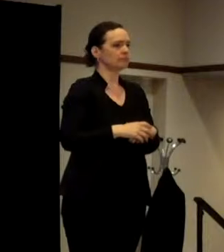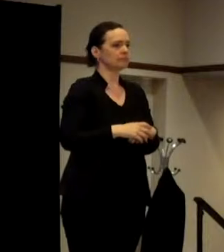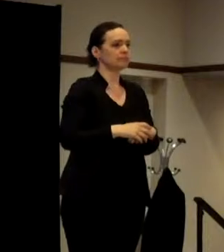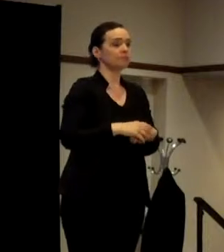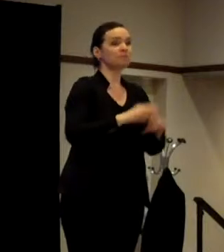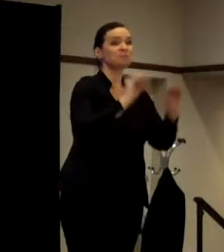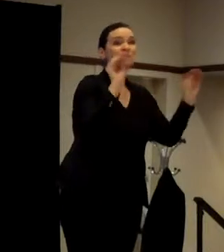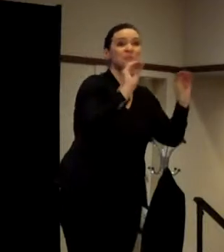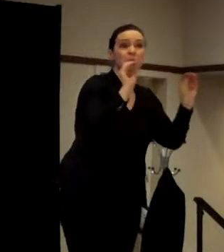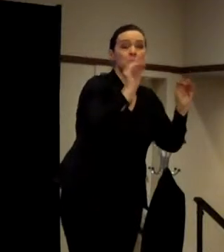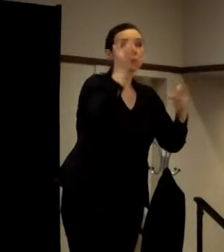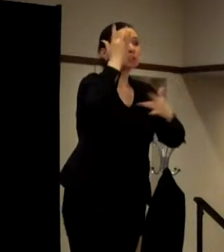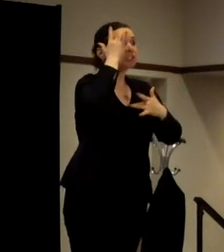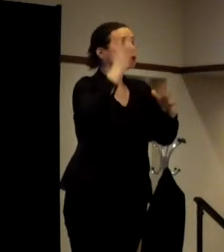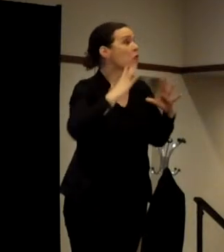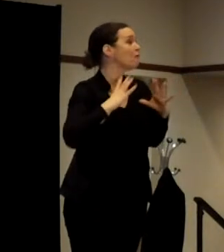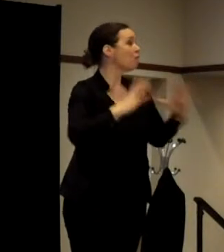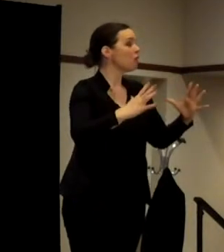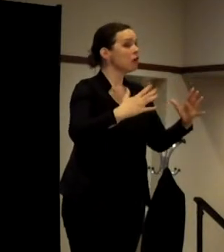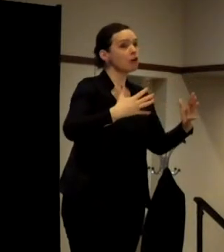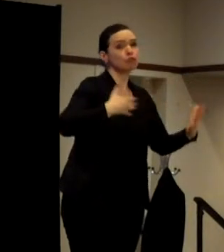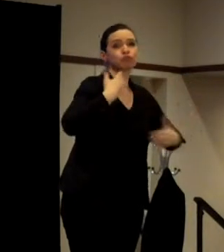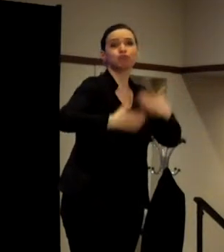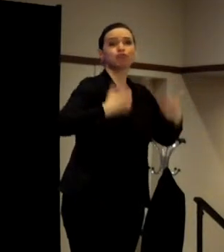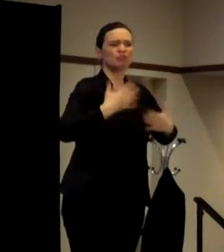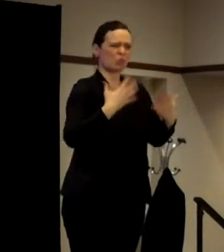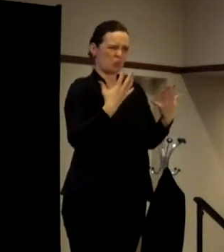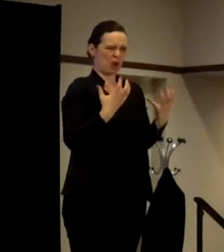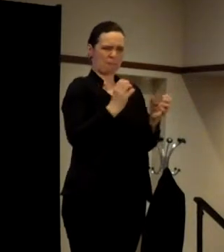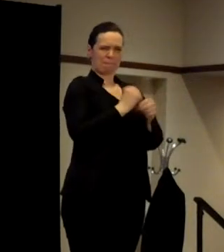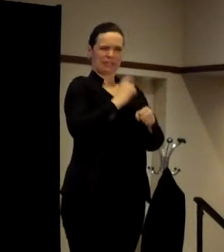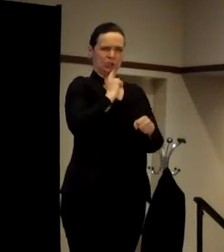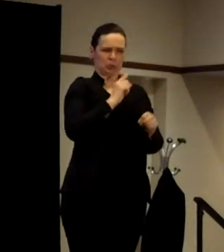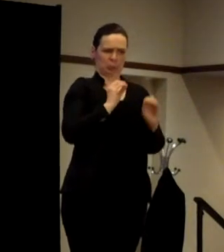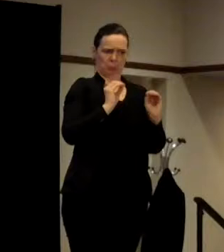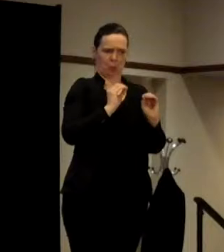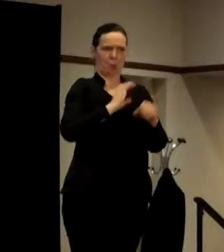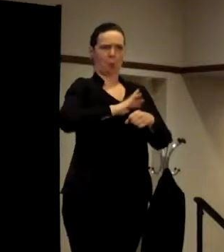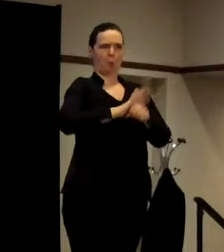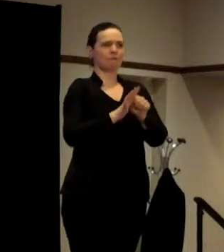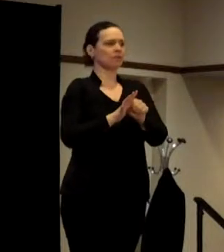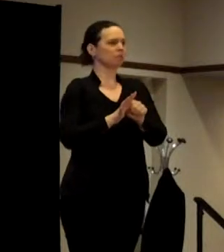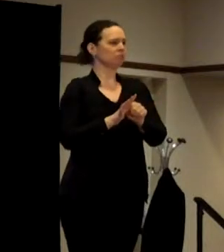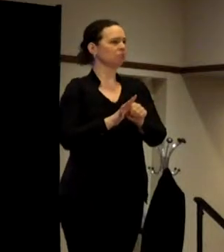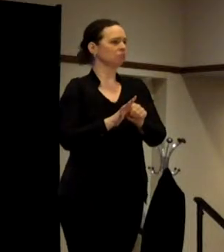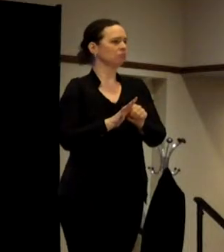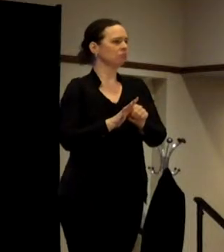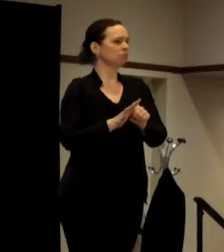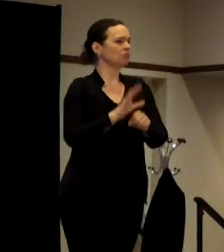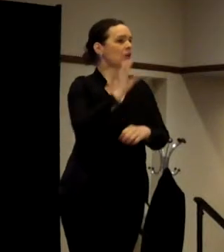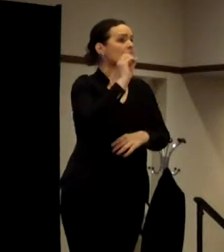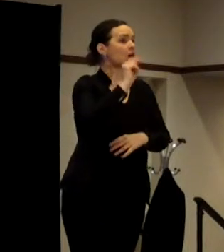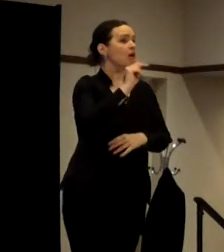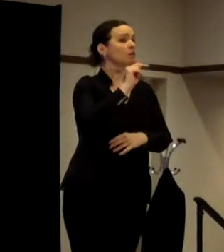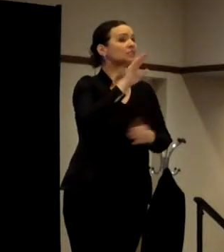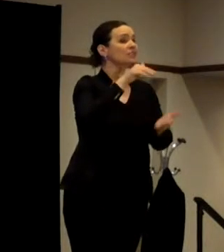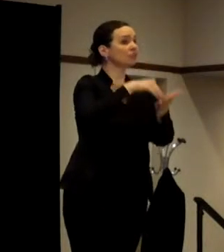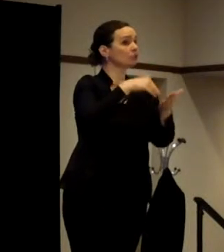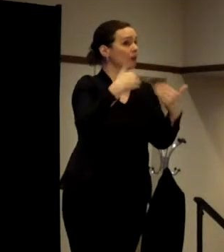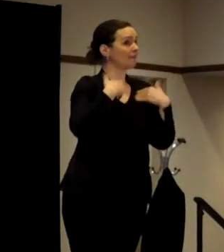go to ongov.net and register for asymptomatic tests. Today we're at East